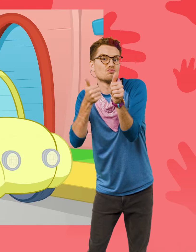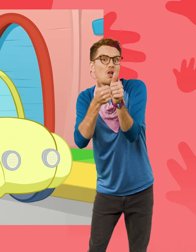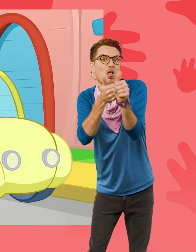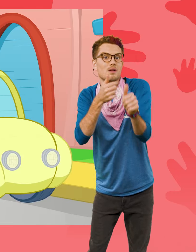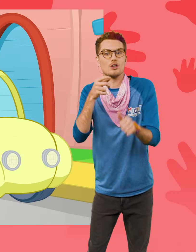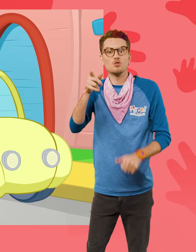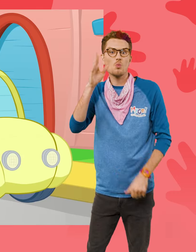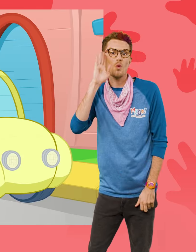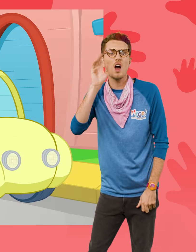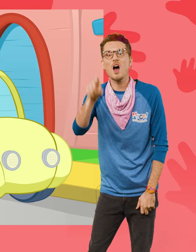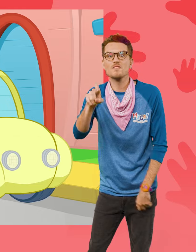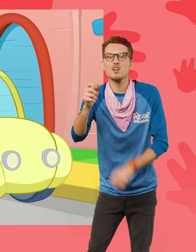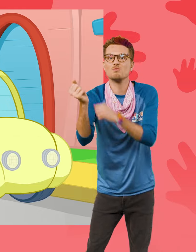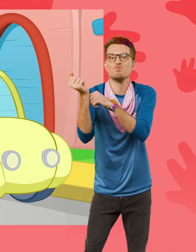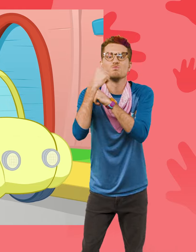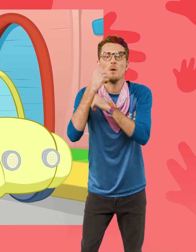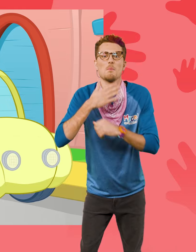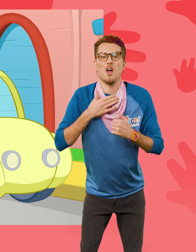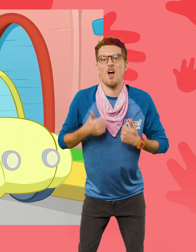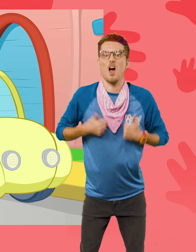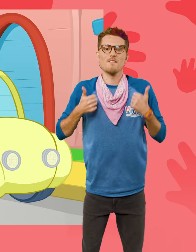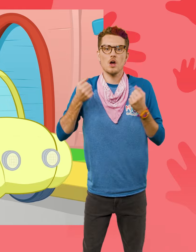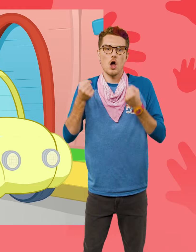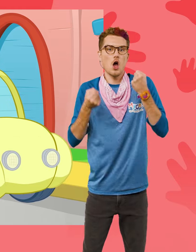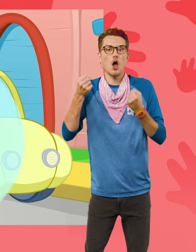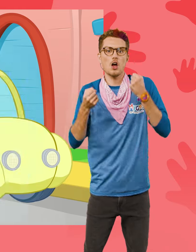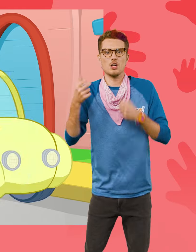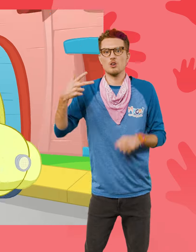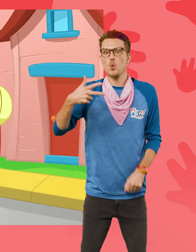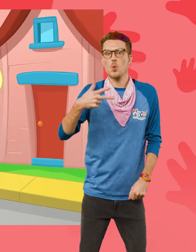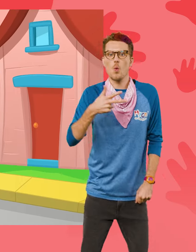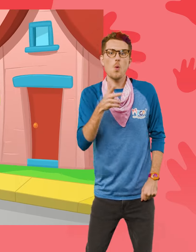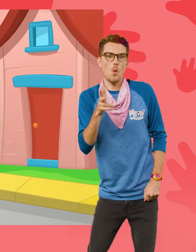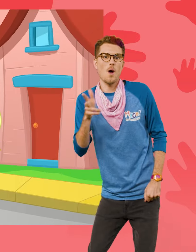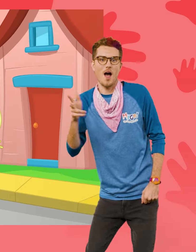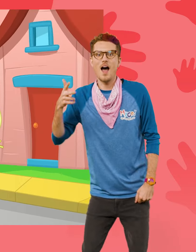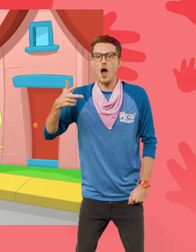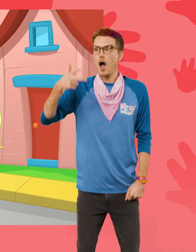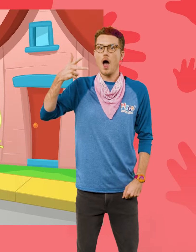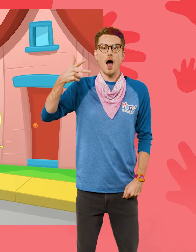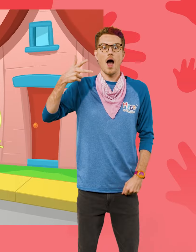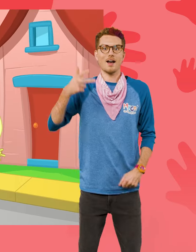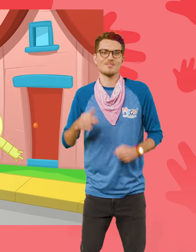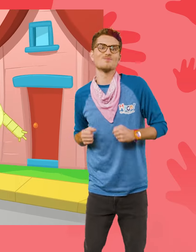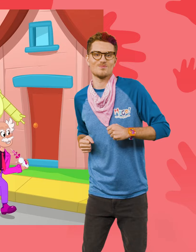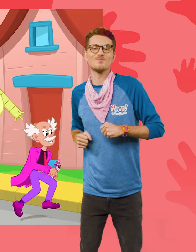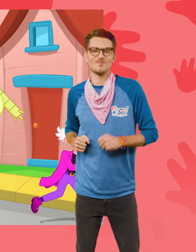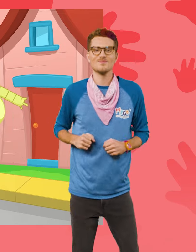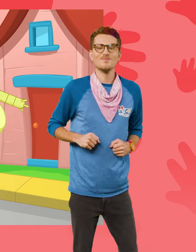And if you try to follow me, you will first have to defeat my living car.